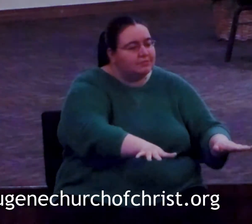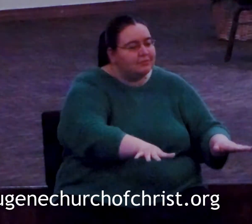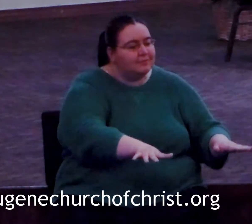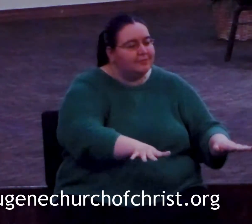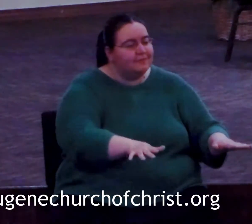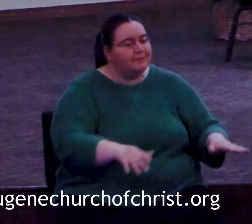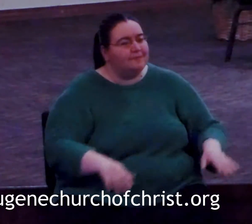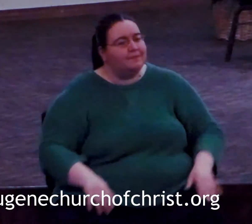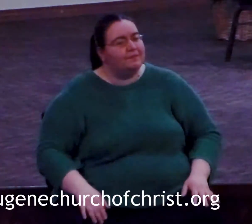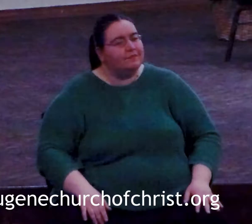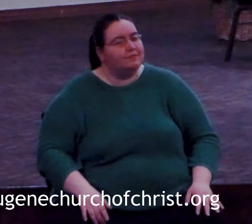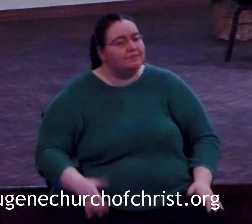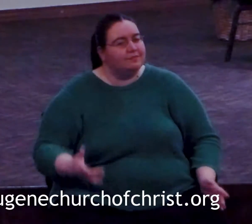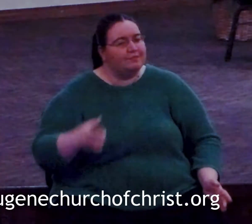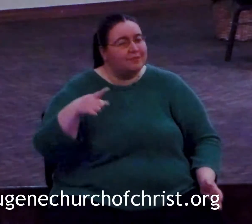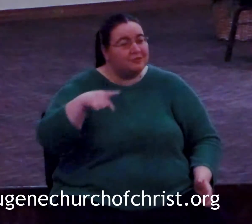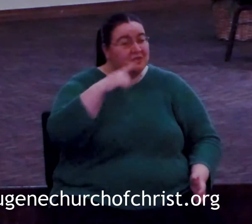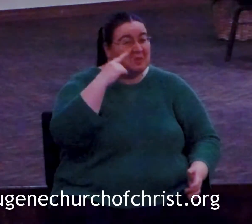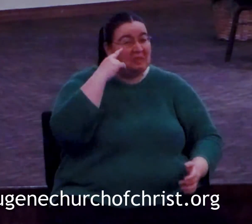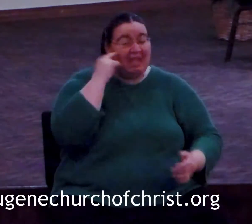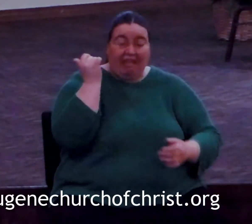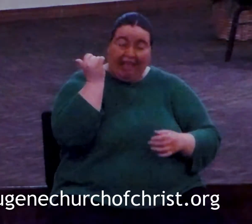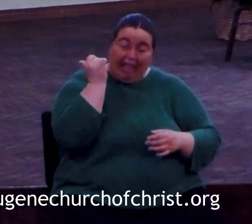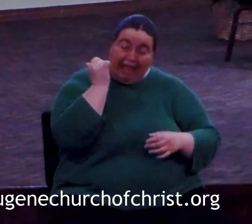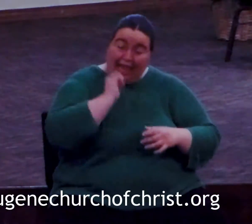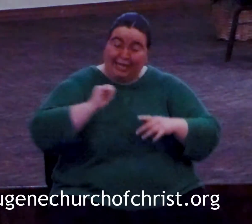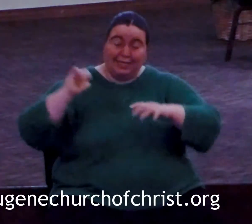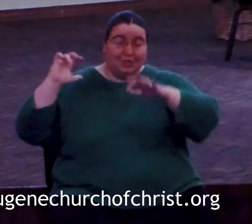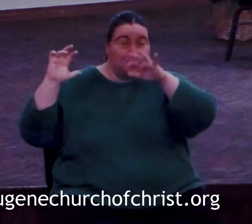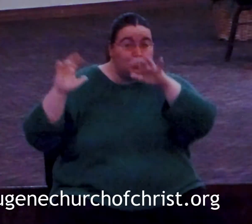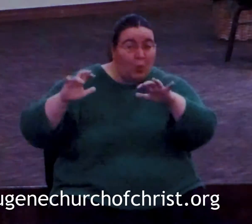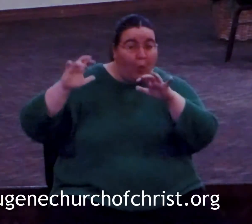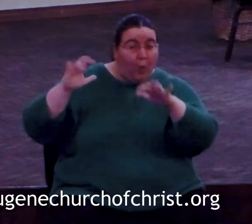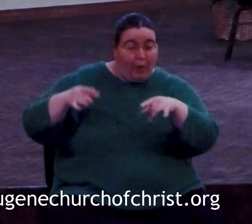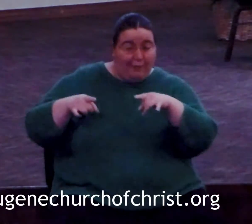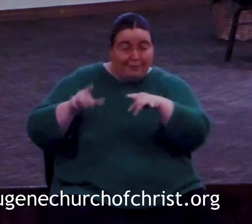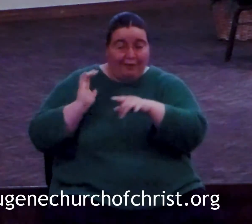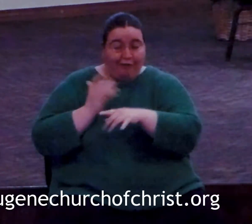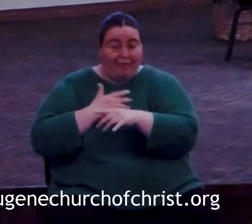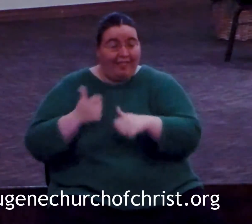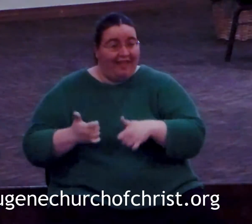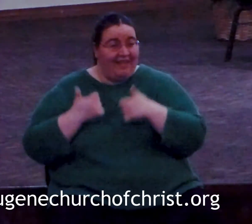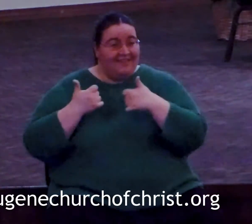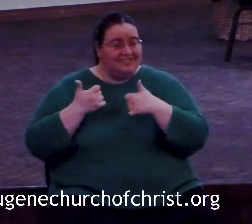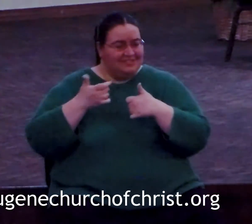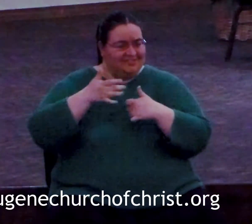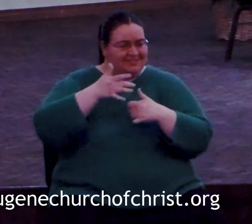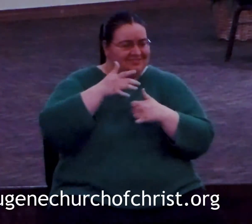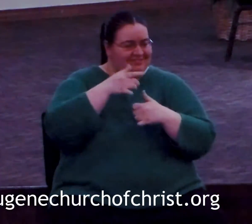there is a storm in life that he cannot have power over?